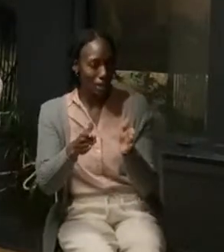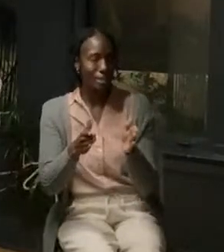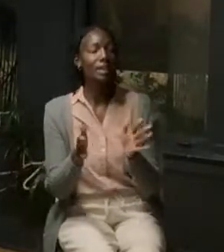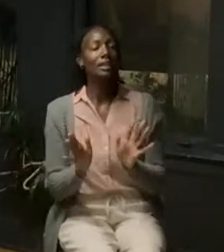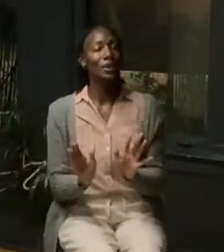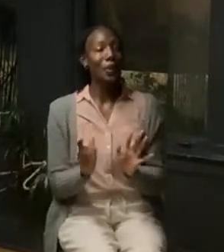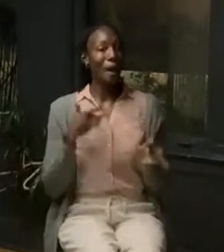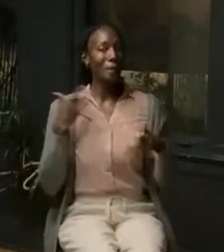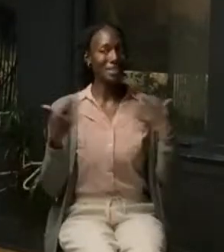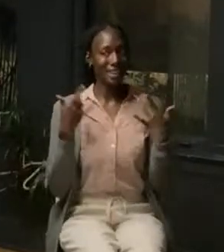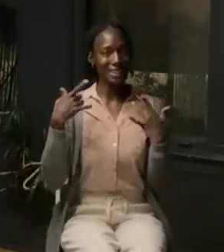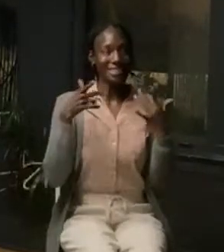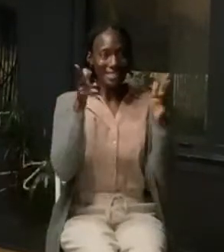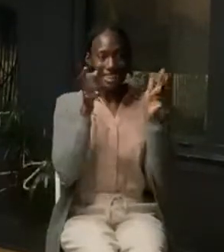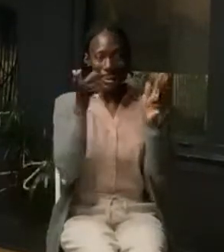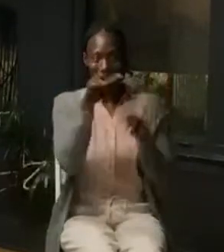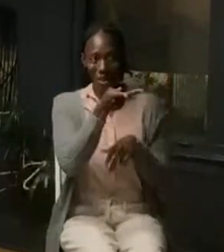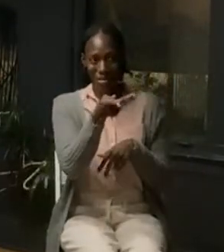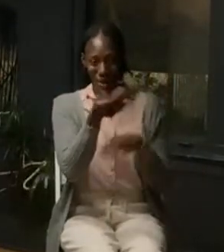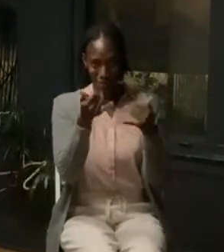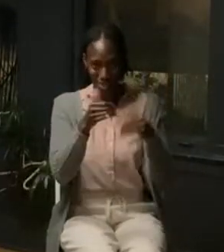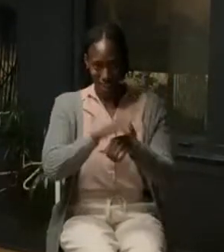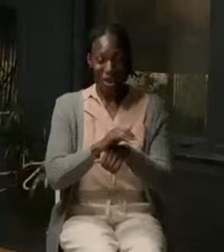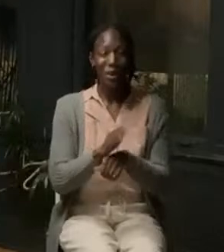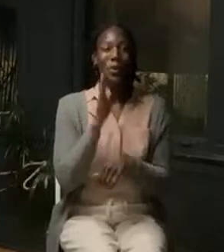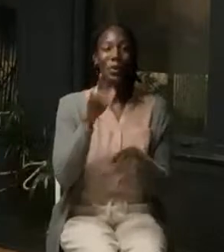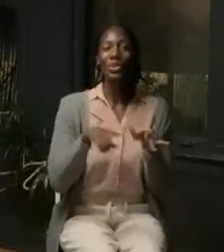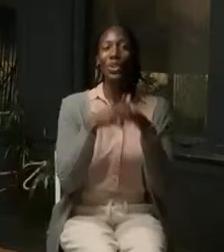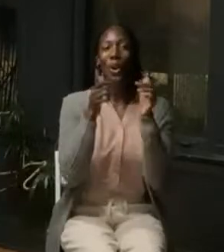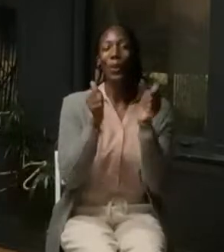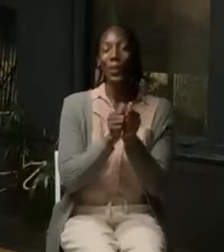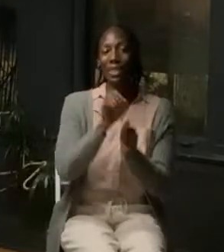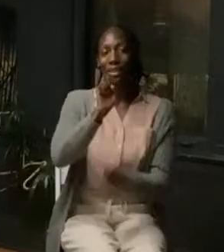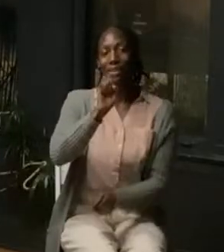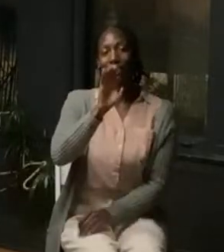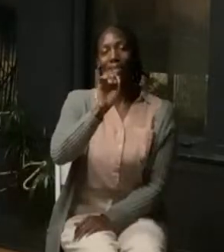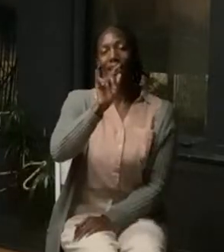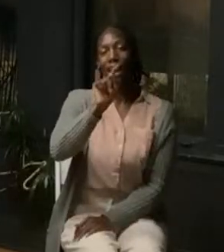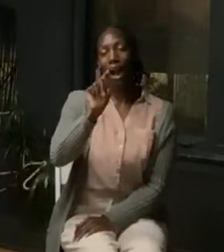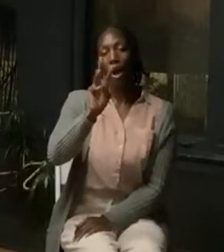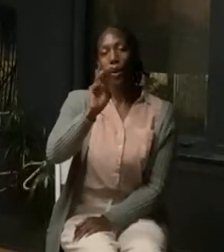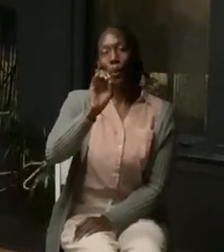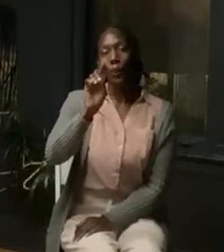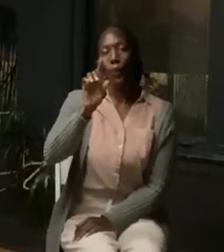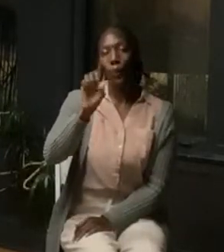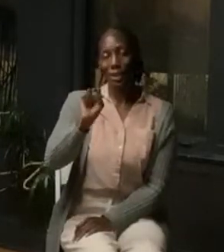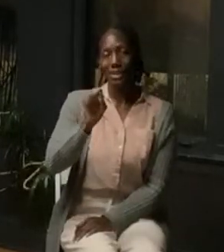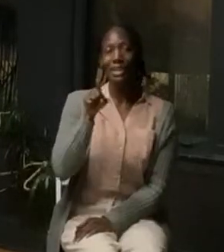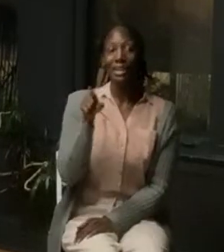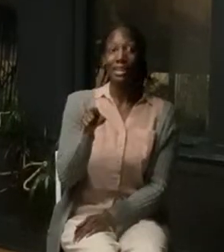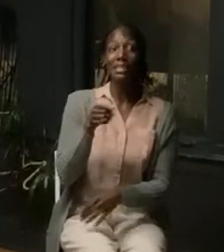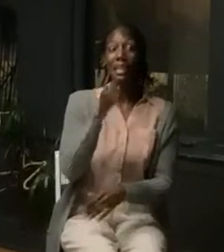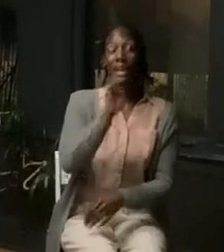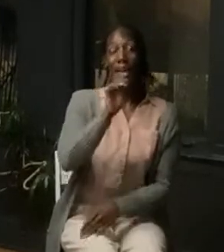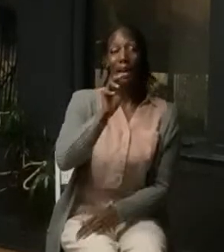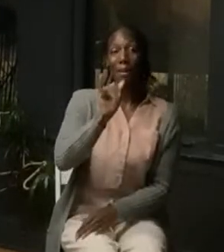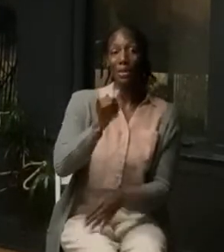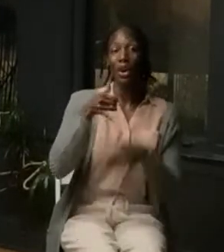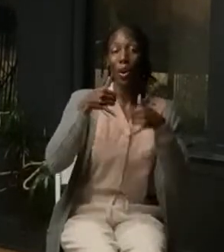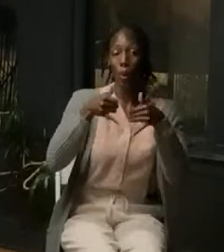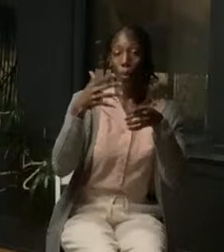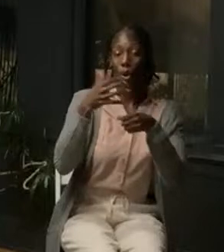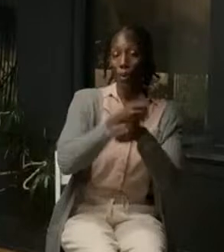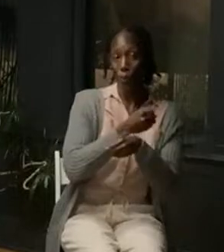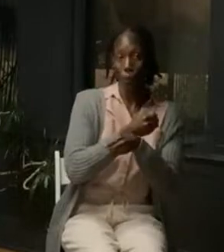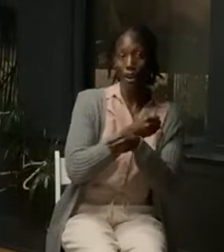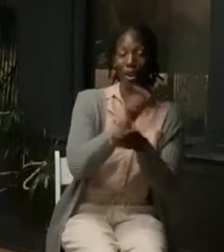stop talking. We're going to start by hearing from Scott Woods. Scott Woods is an Emmy Award-winning writer and event organizer in